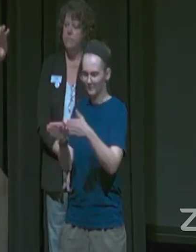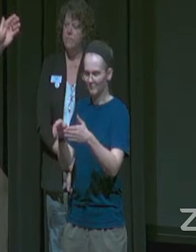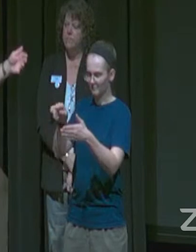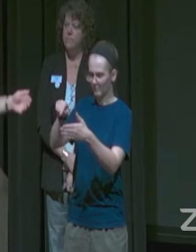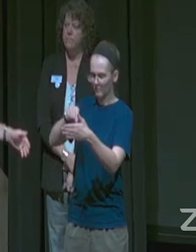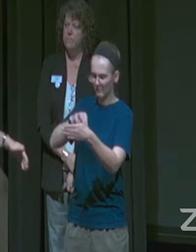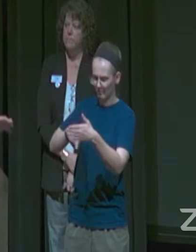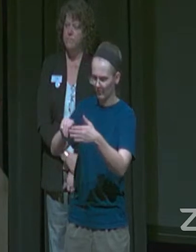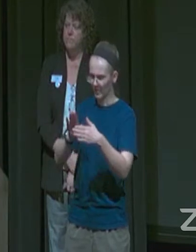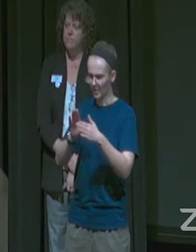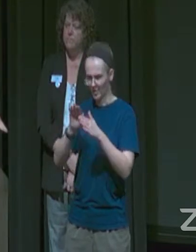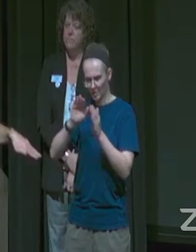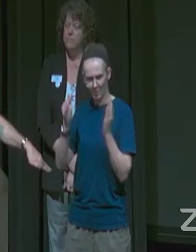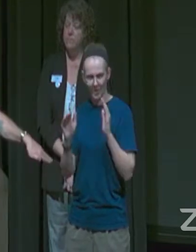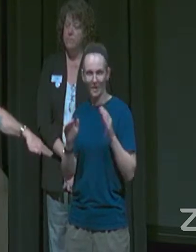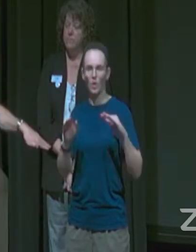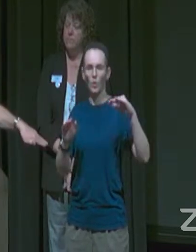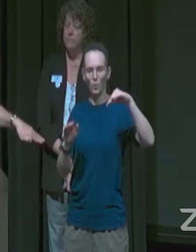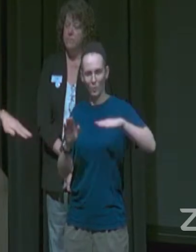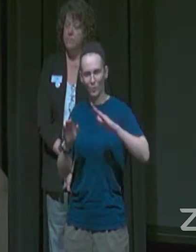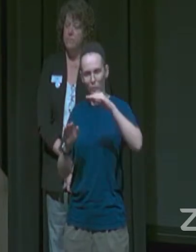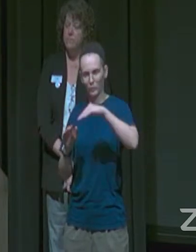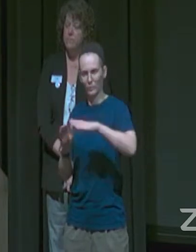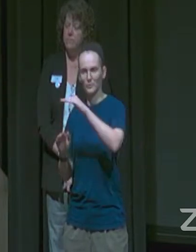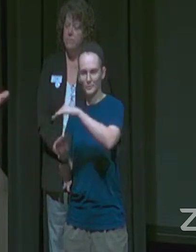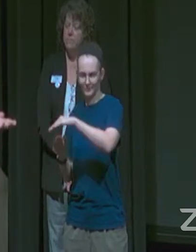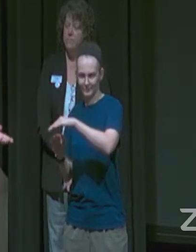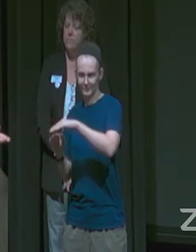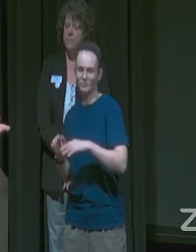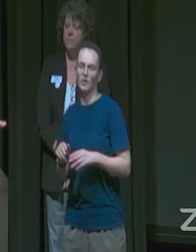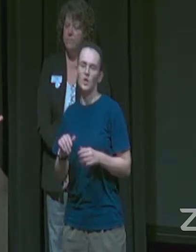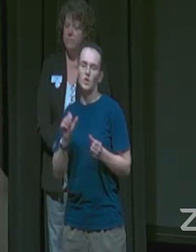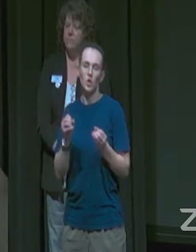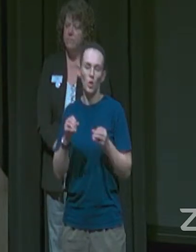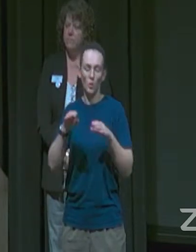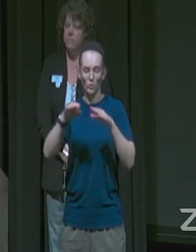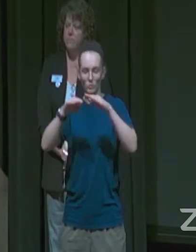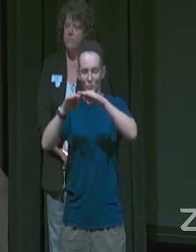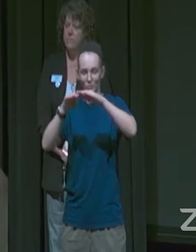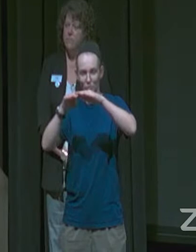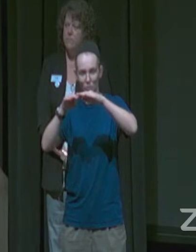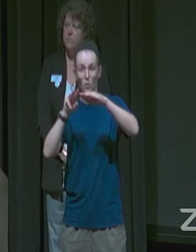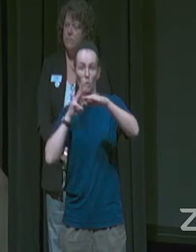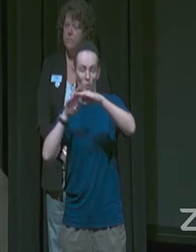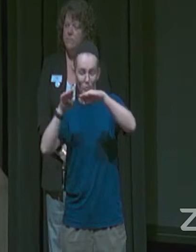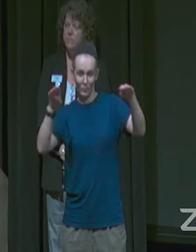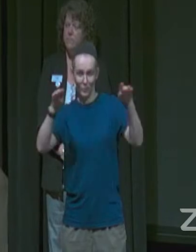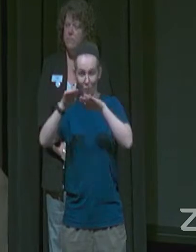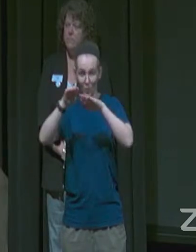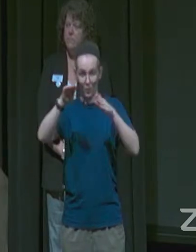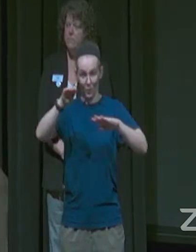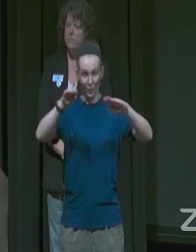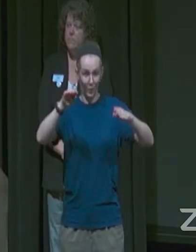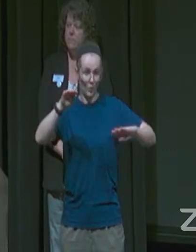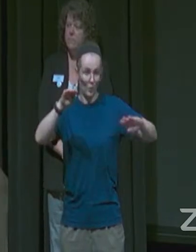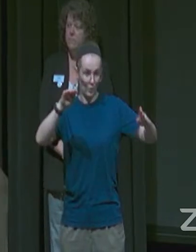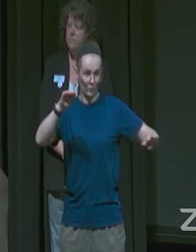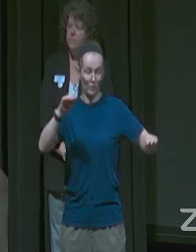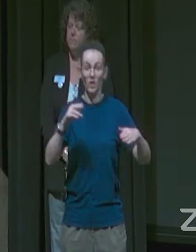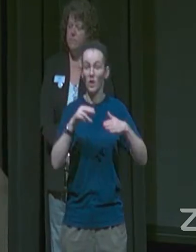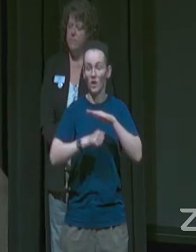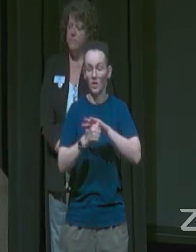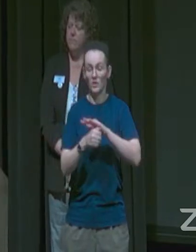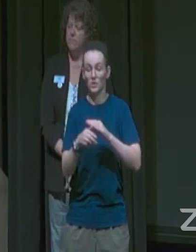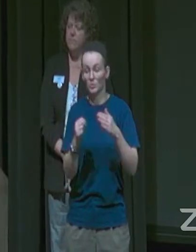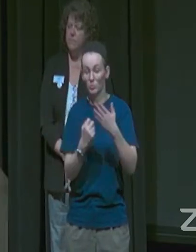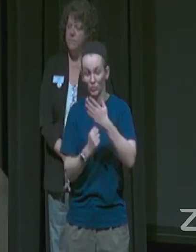is wavy. It's continually going down. So anywhere from under the bridge, you could be anywhere from